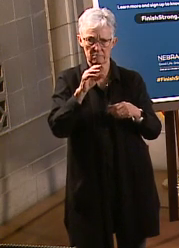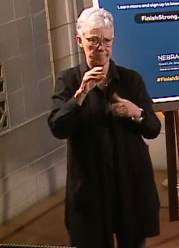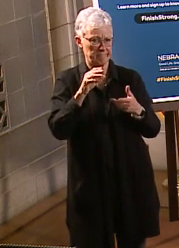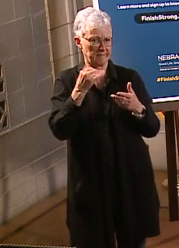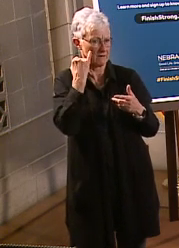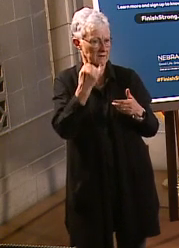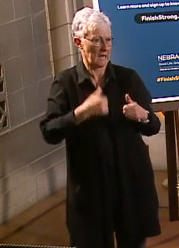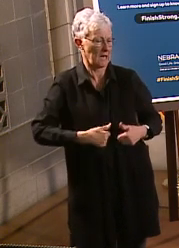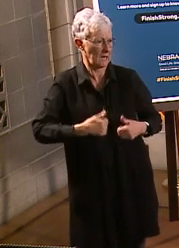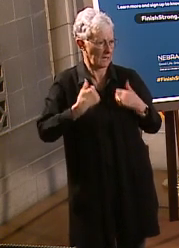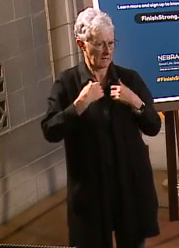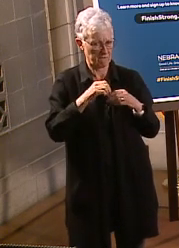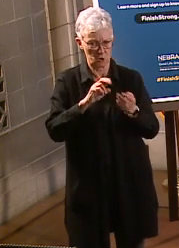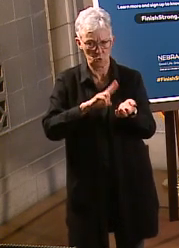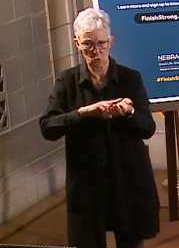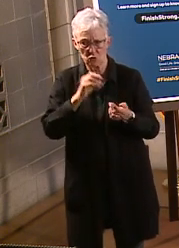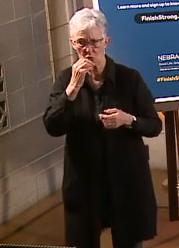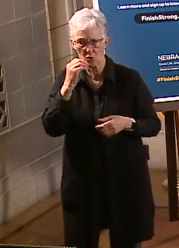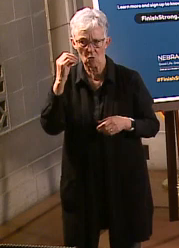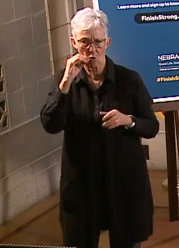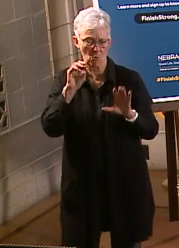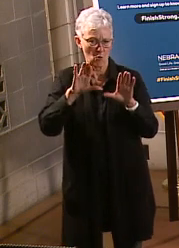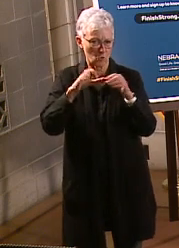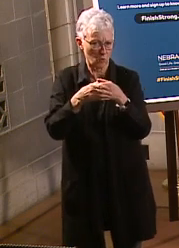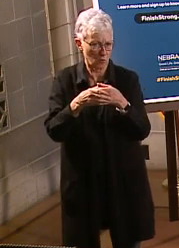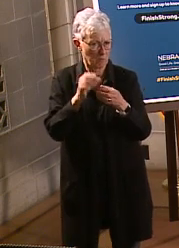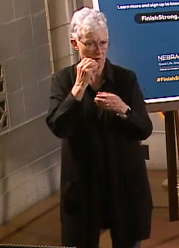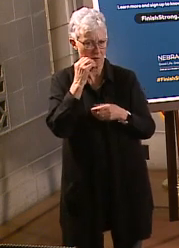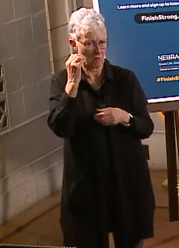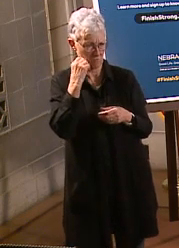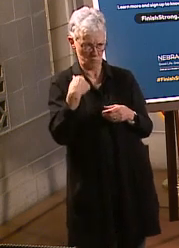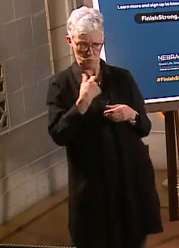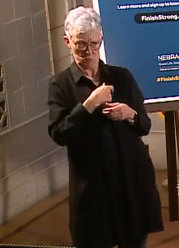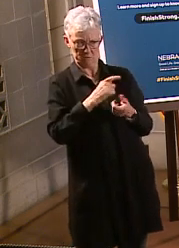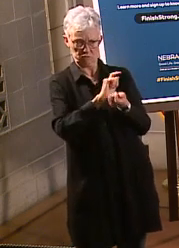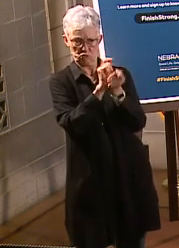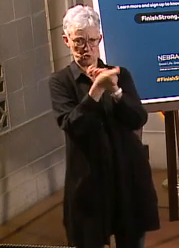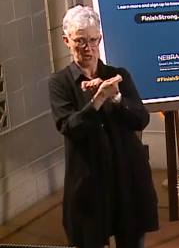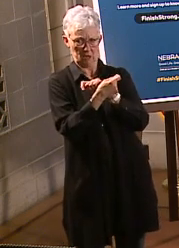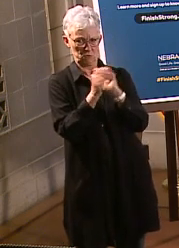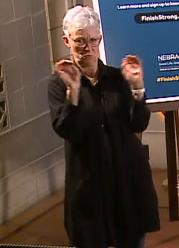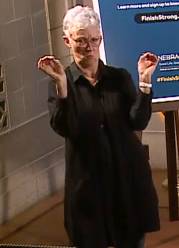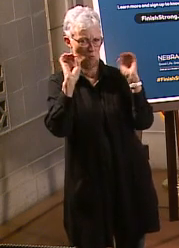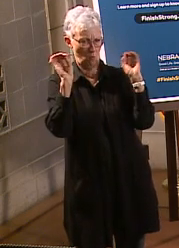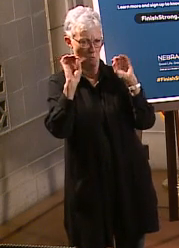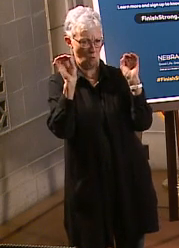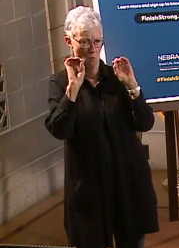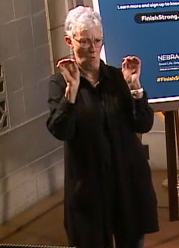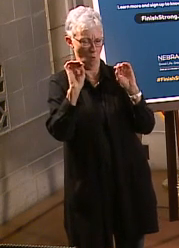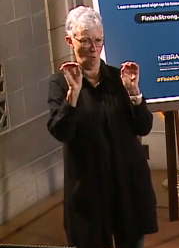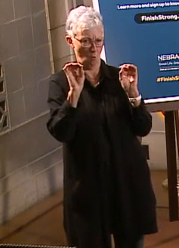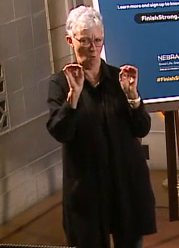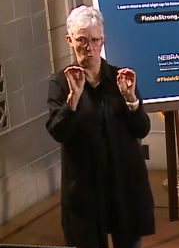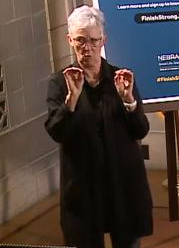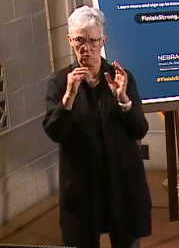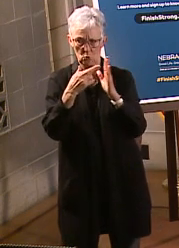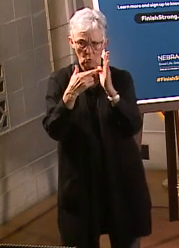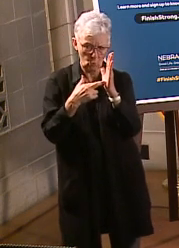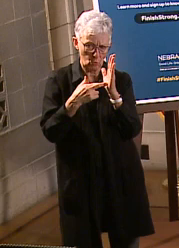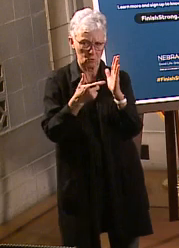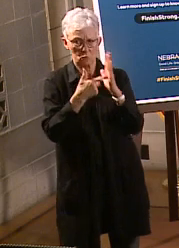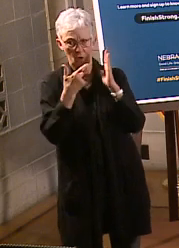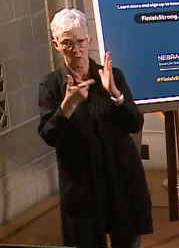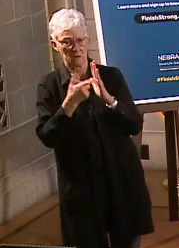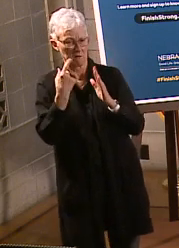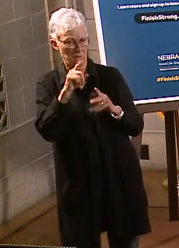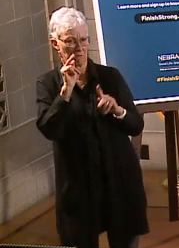they haven't been taken care of already. So we haven't changed any of the status with regard to folks who are disabled with regard to